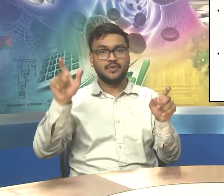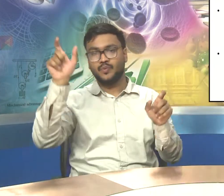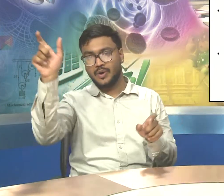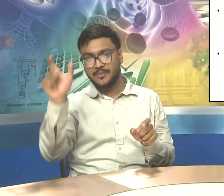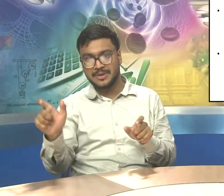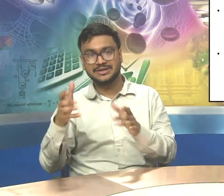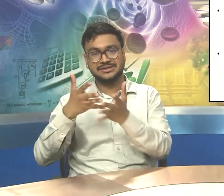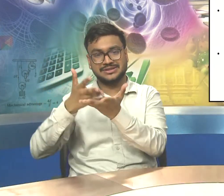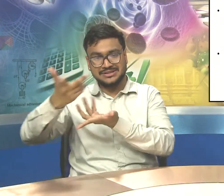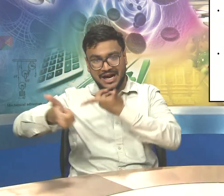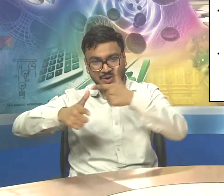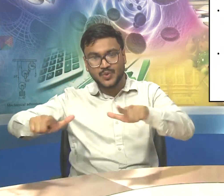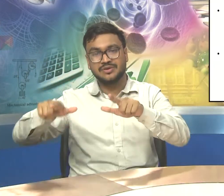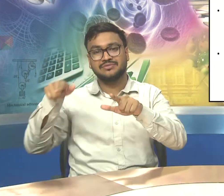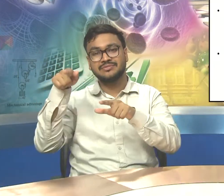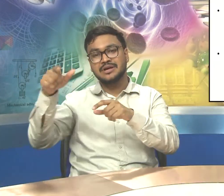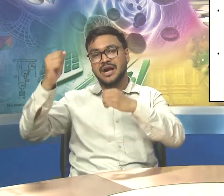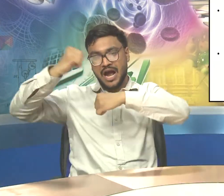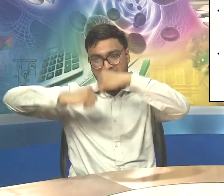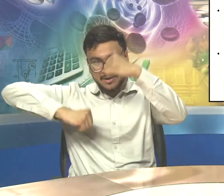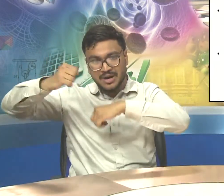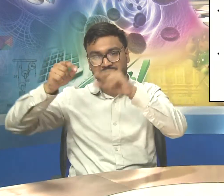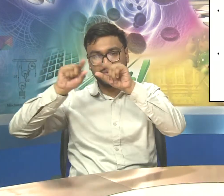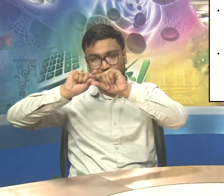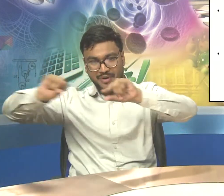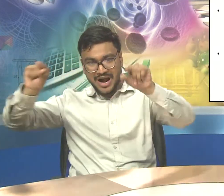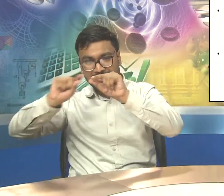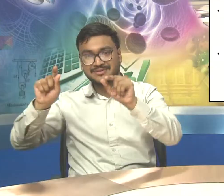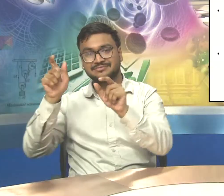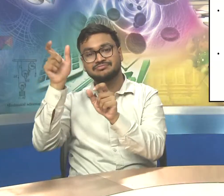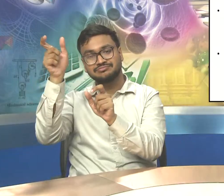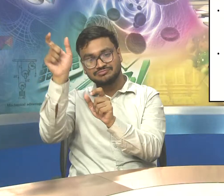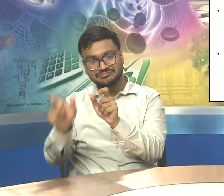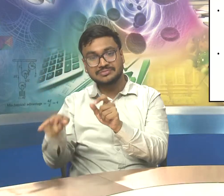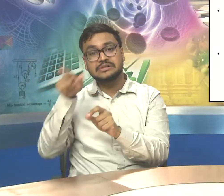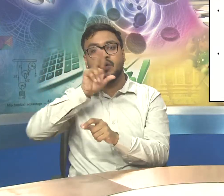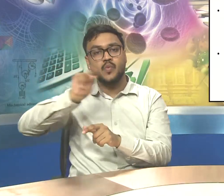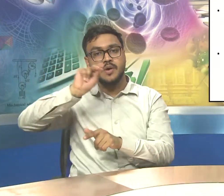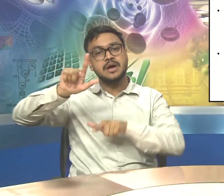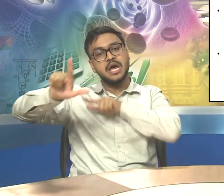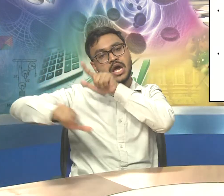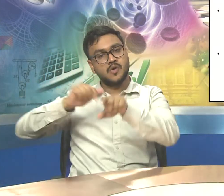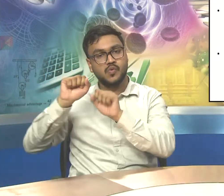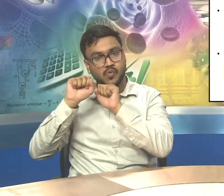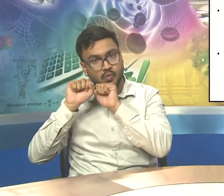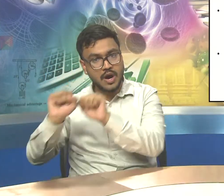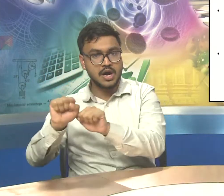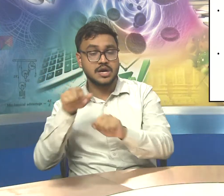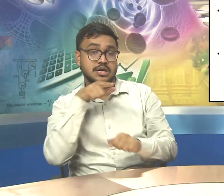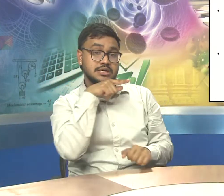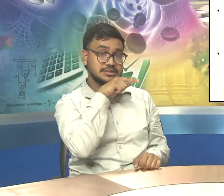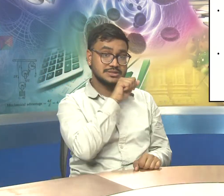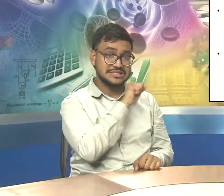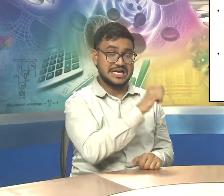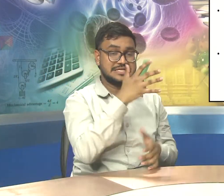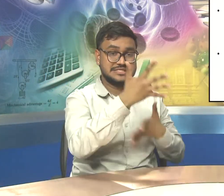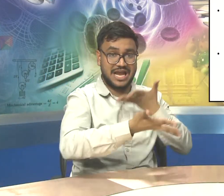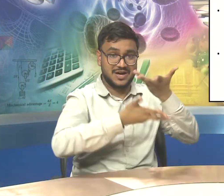other spoken language in India. It has its own structure and is not the